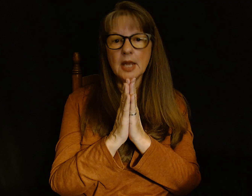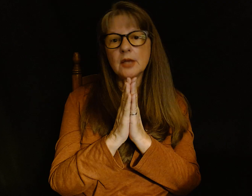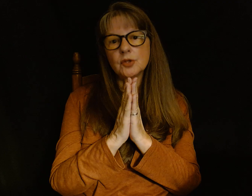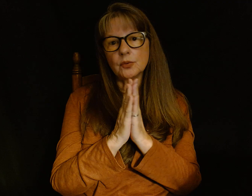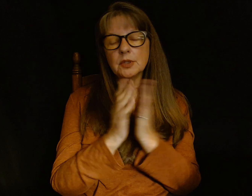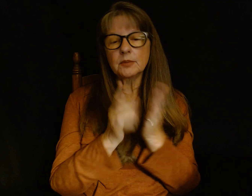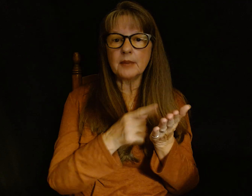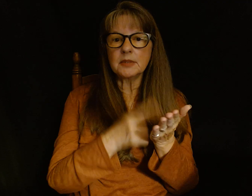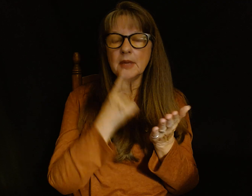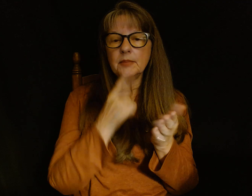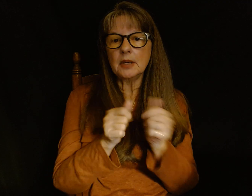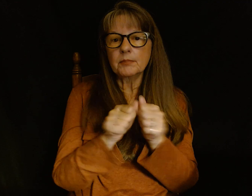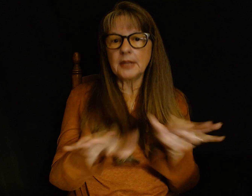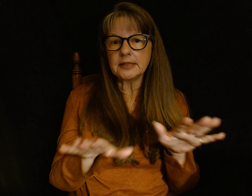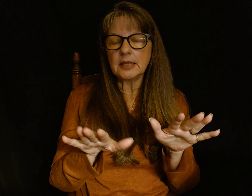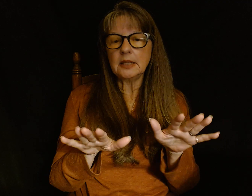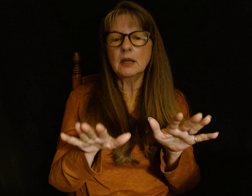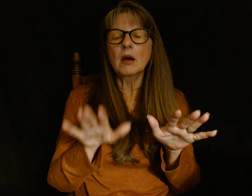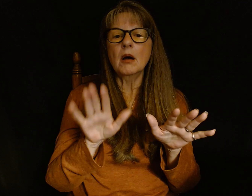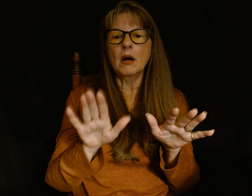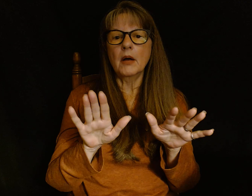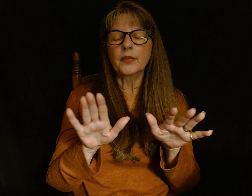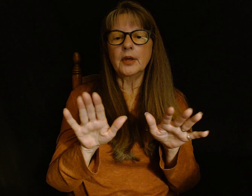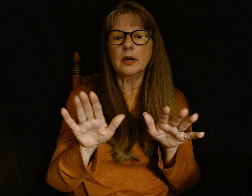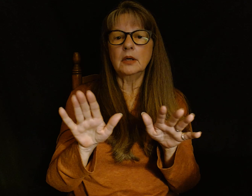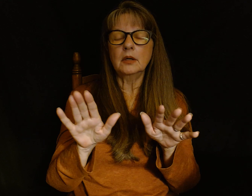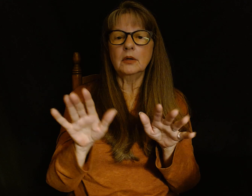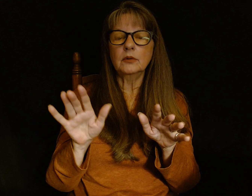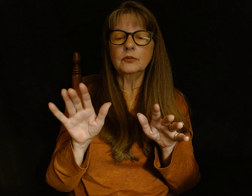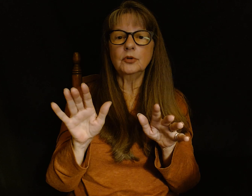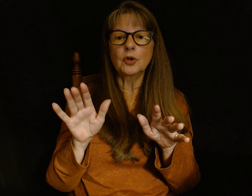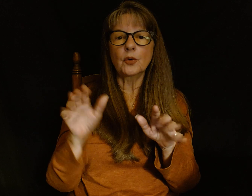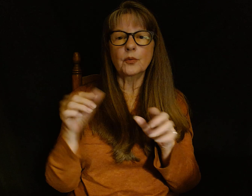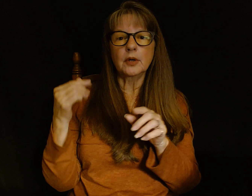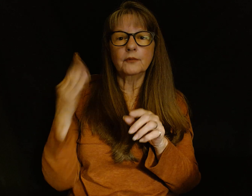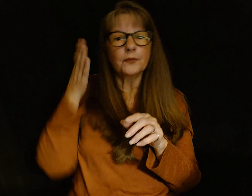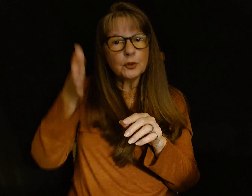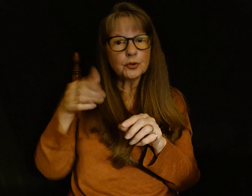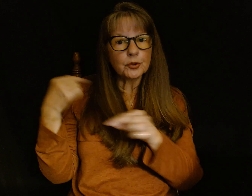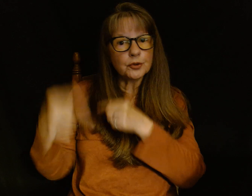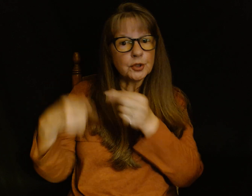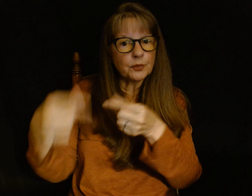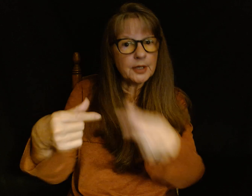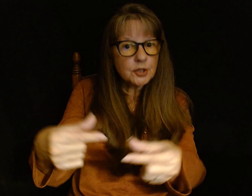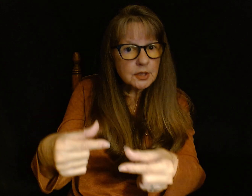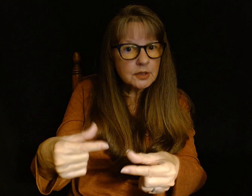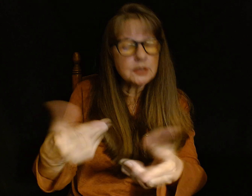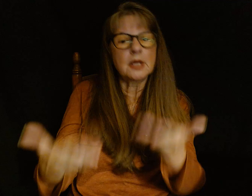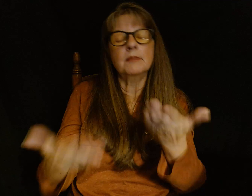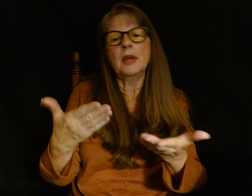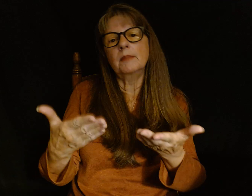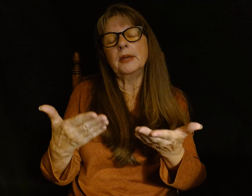So sometimes it may be a blessing on the future generations. It may be,